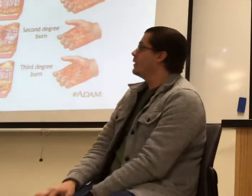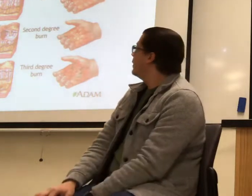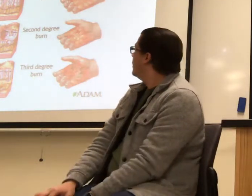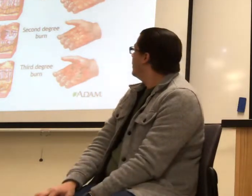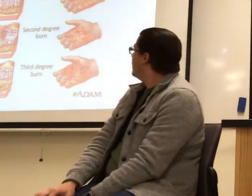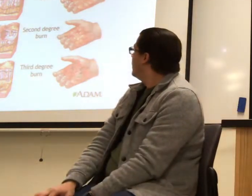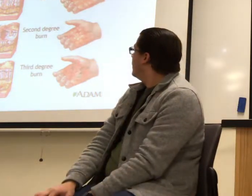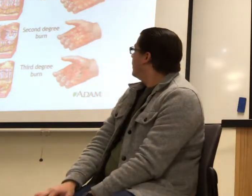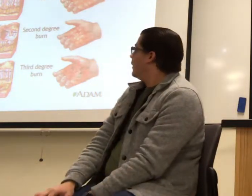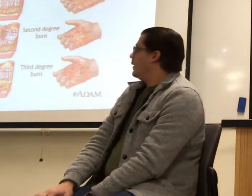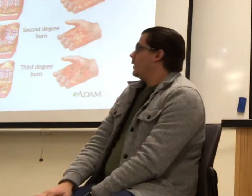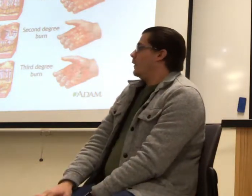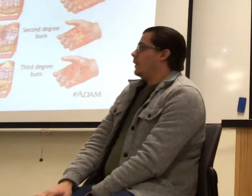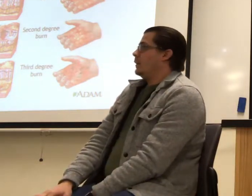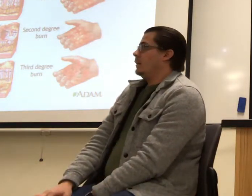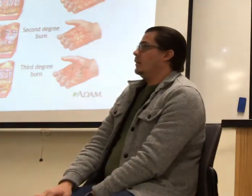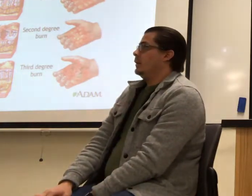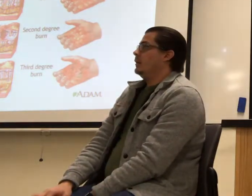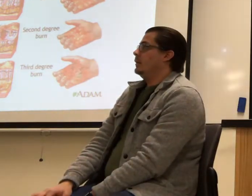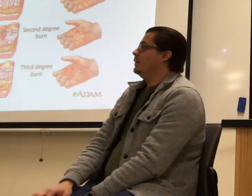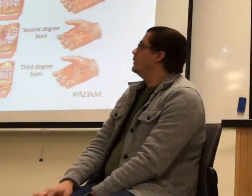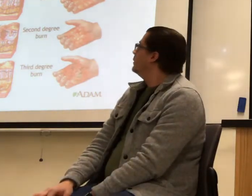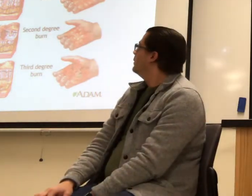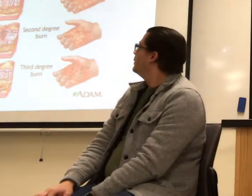the dermis below.